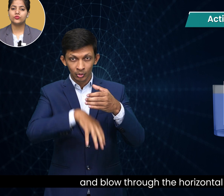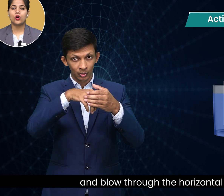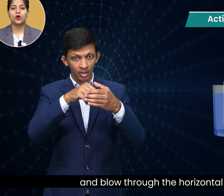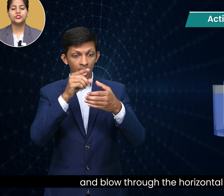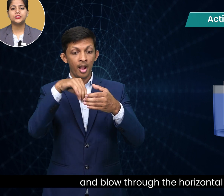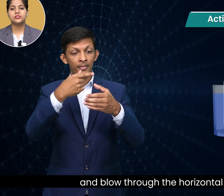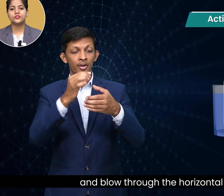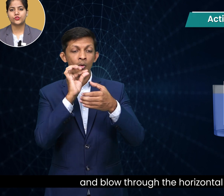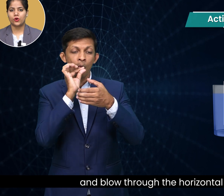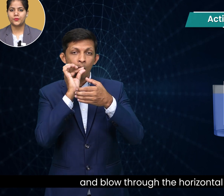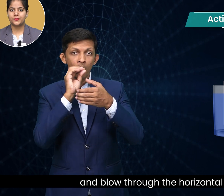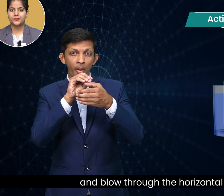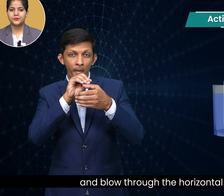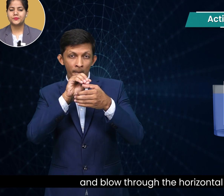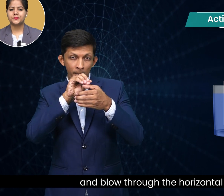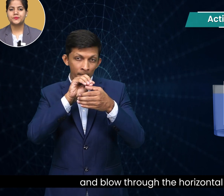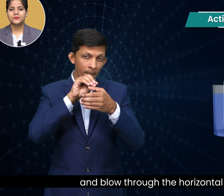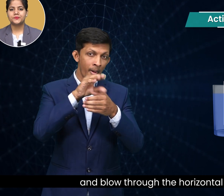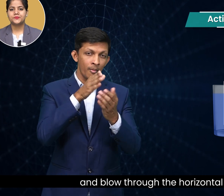blow through the horizontal straw.